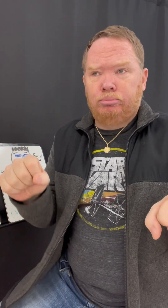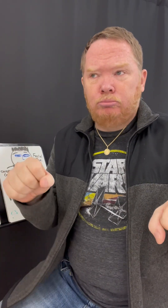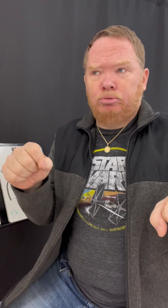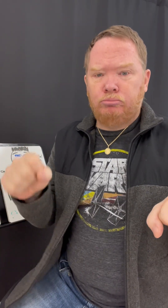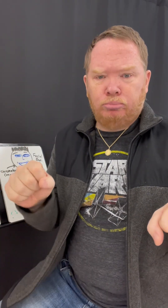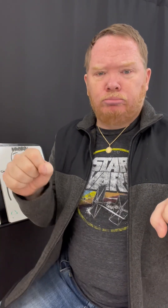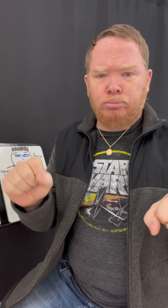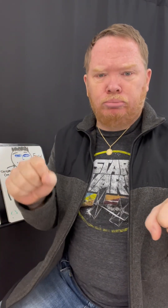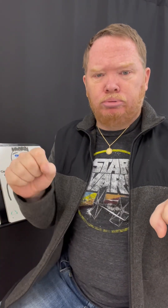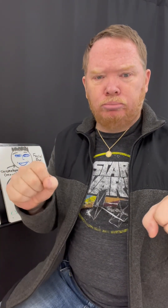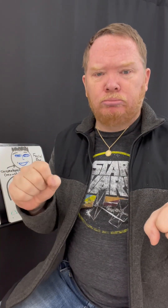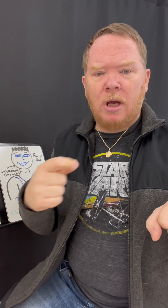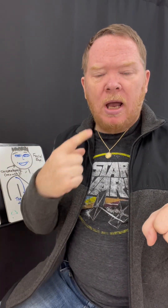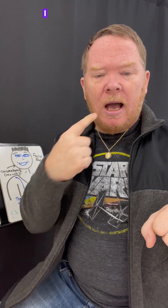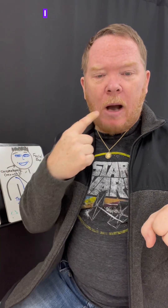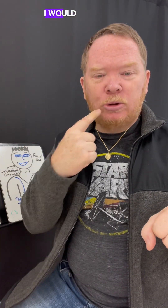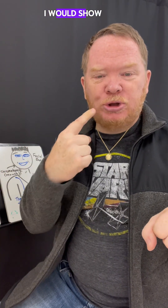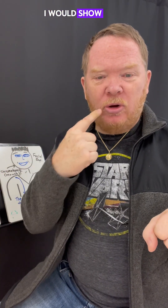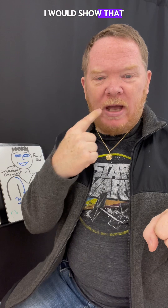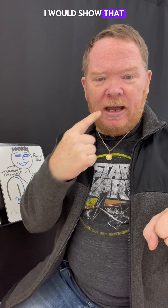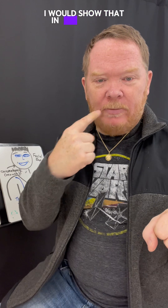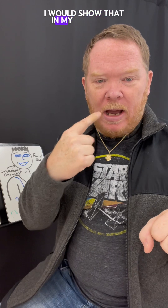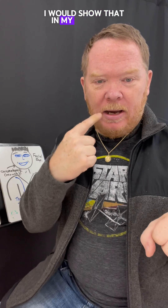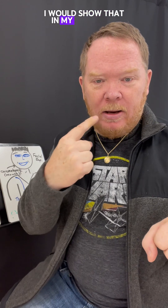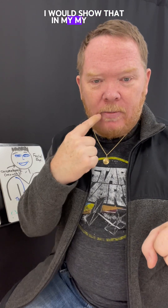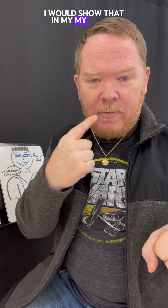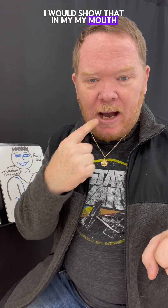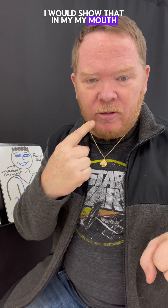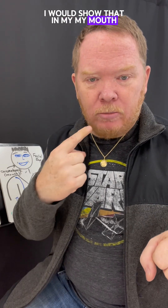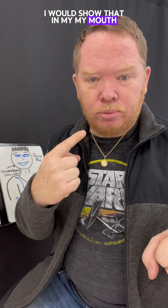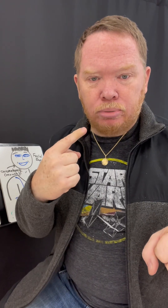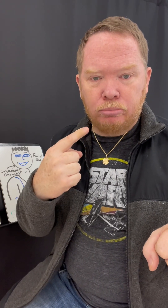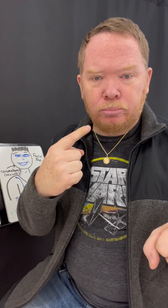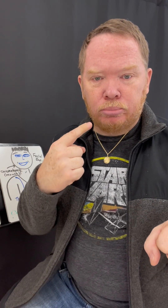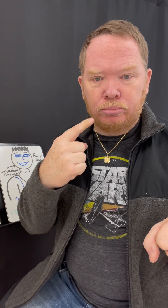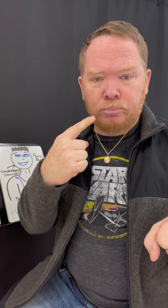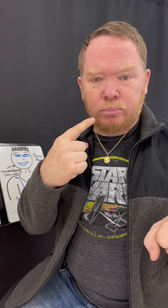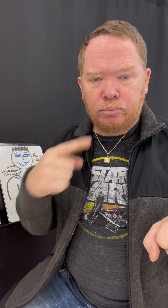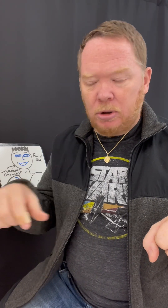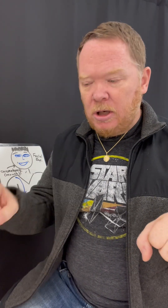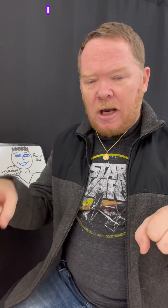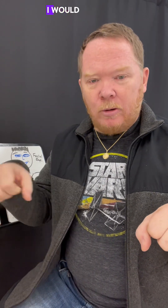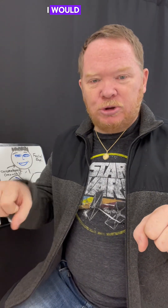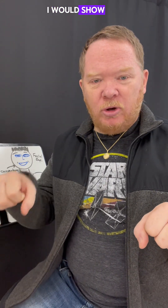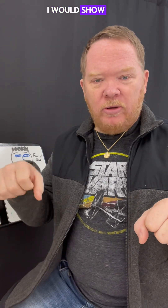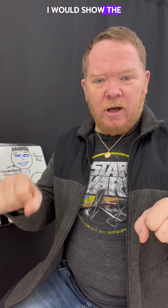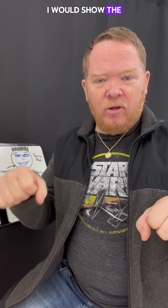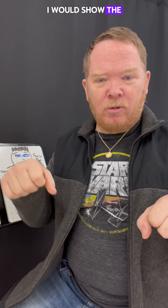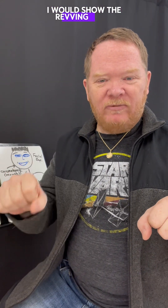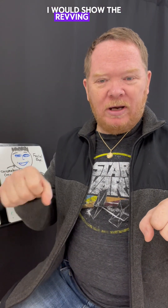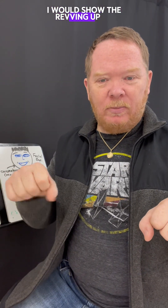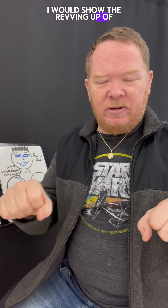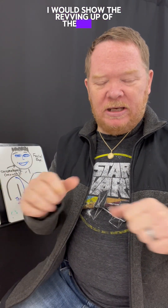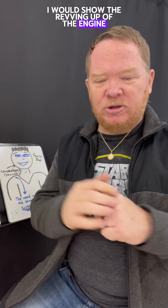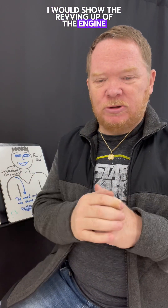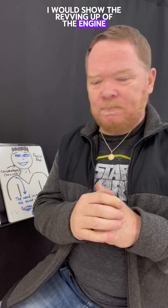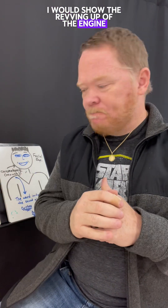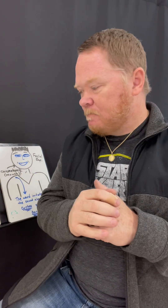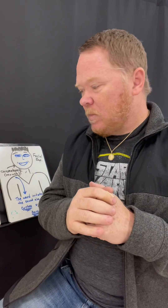I would show that in my mouth. I would show the revving up of the engine.